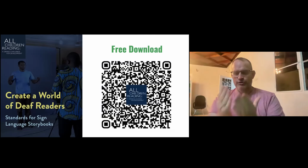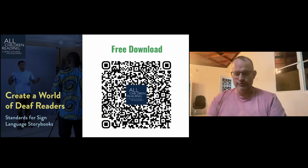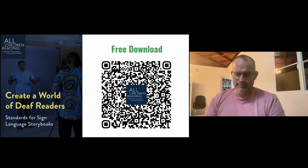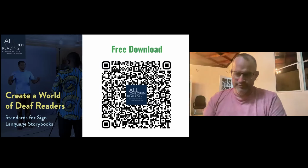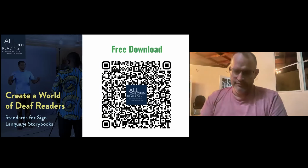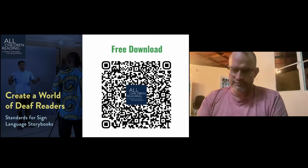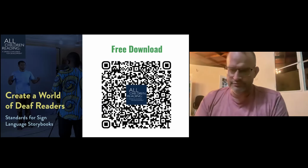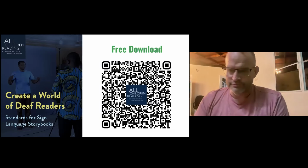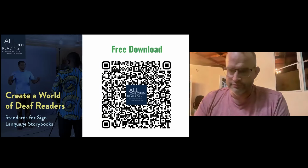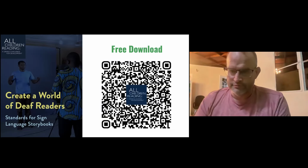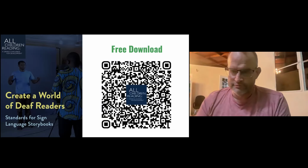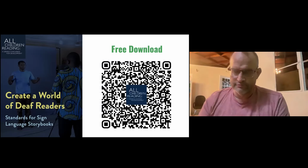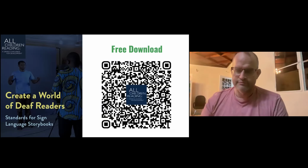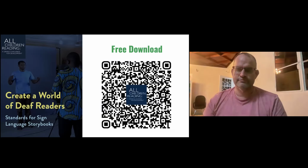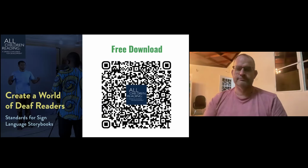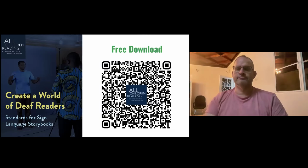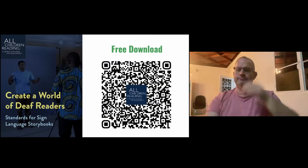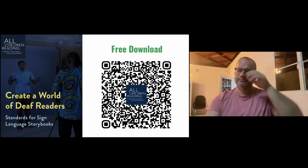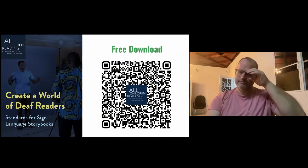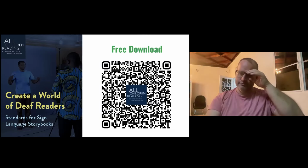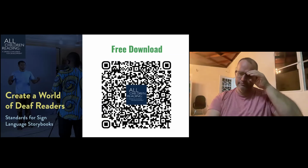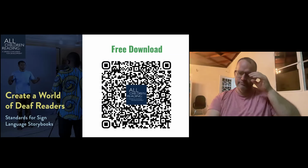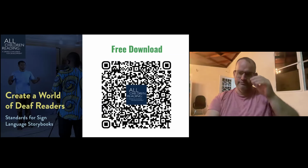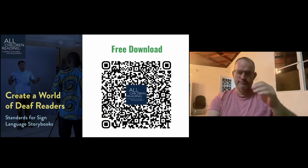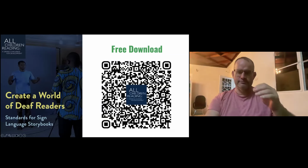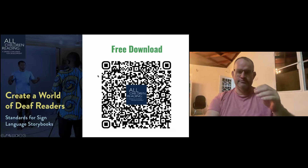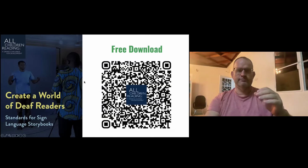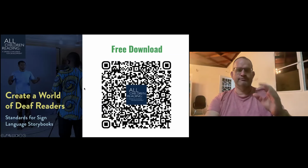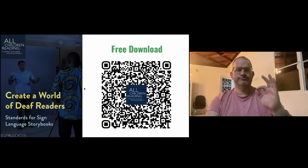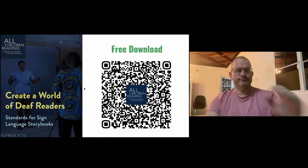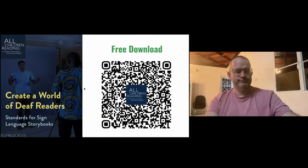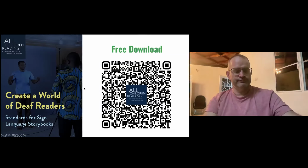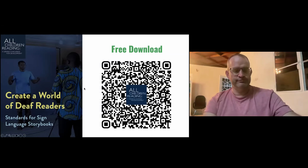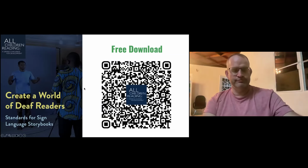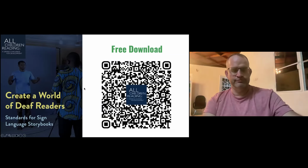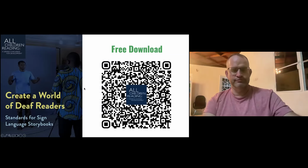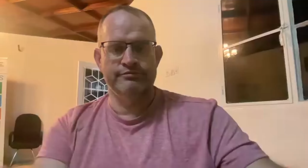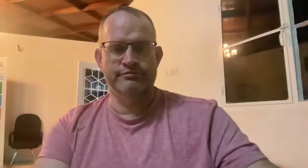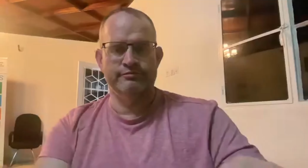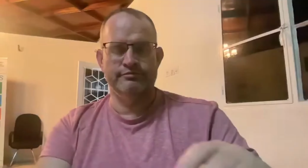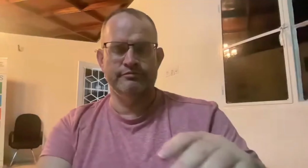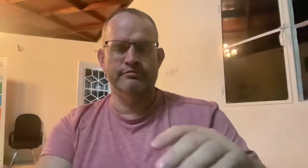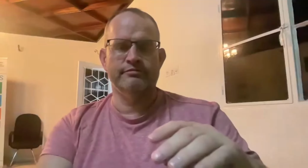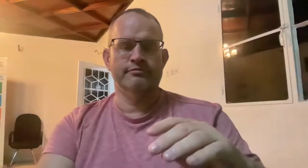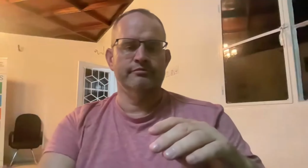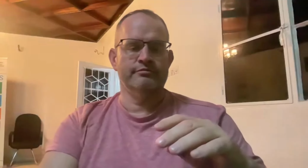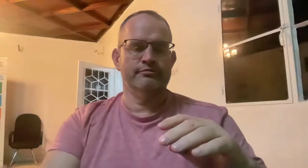additional languages added for deaf children in various countries to have greater access to storybooks.